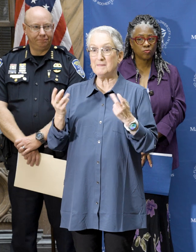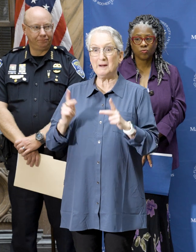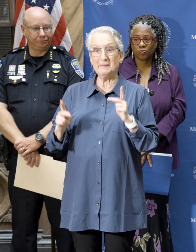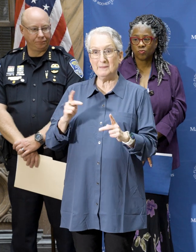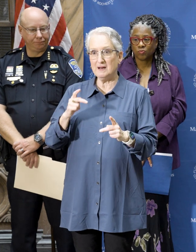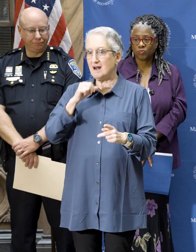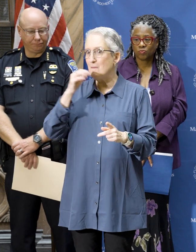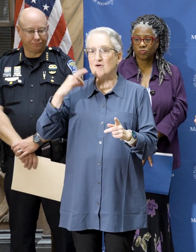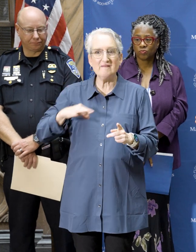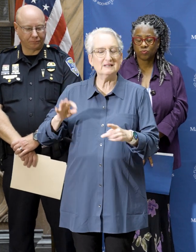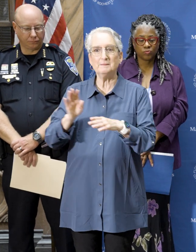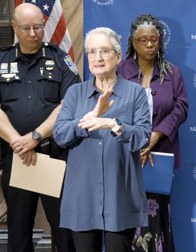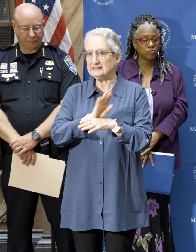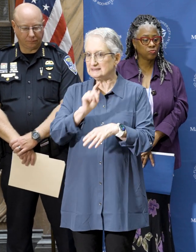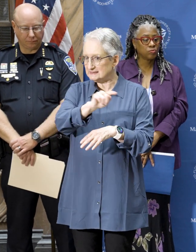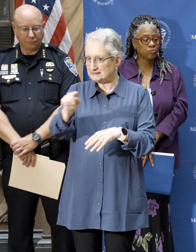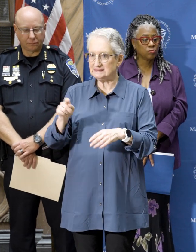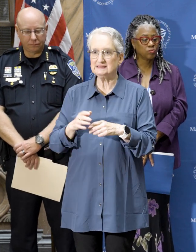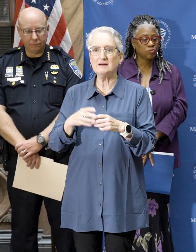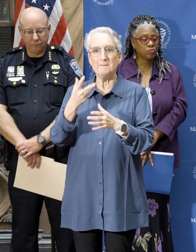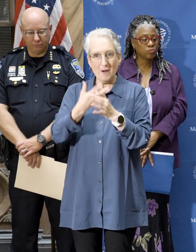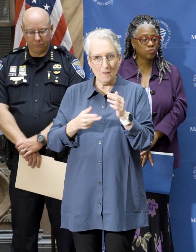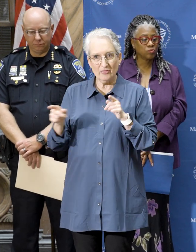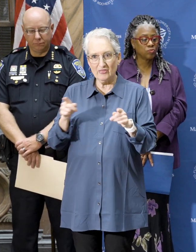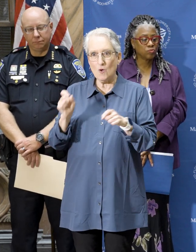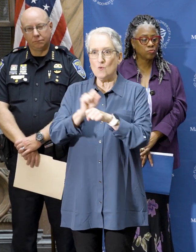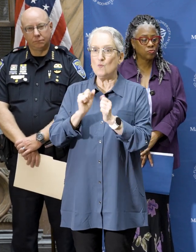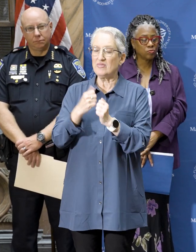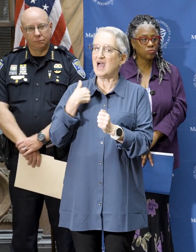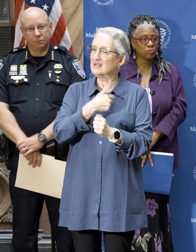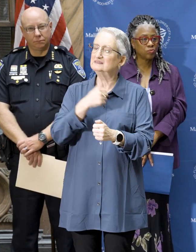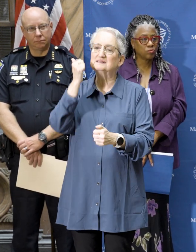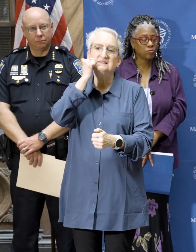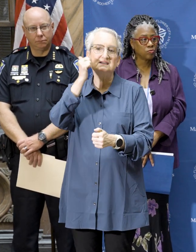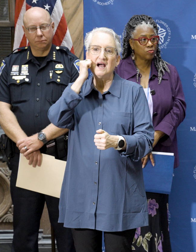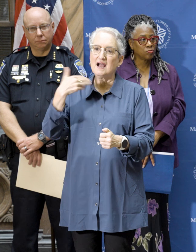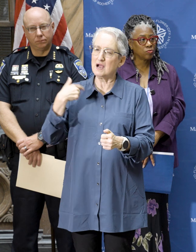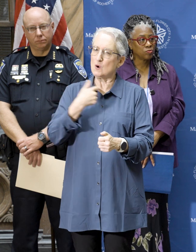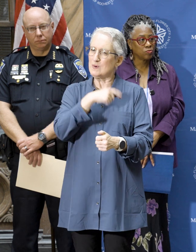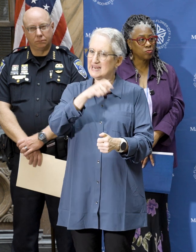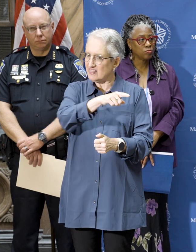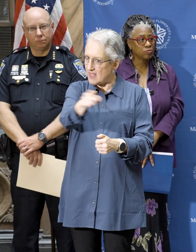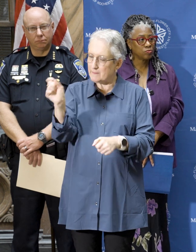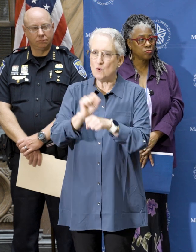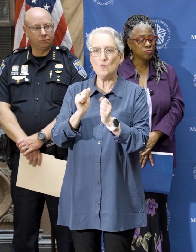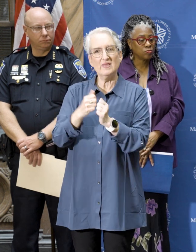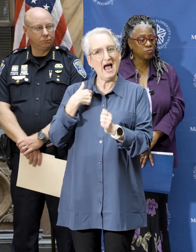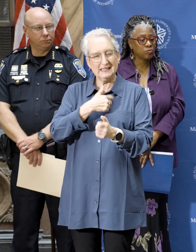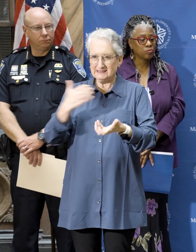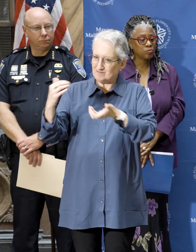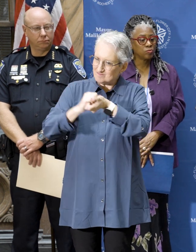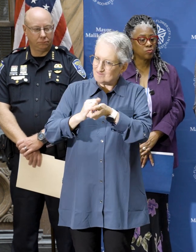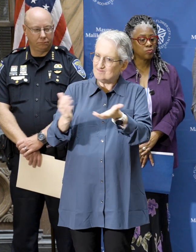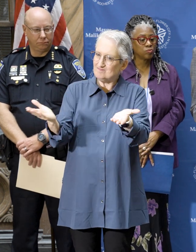out to create a safe, equitable, and prosperous Rochester. We could not do it without them. They work with us hand in hand. And I thank the people